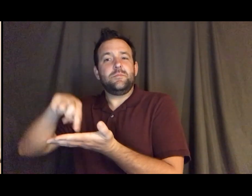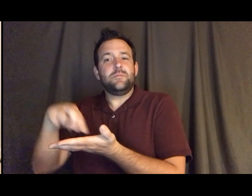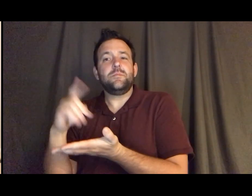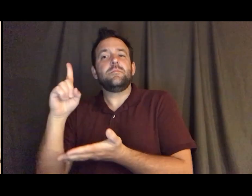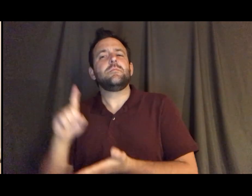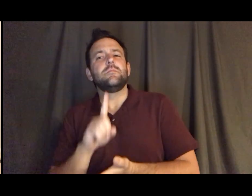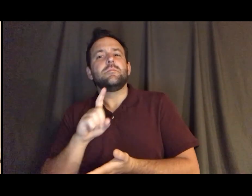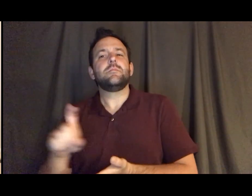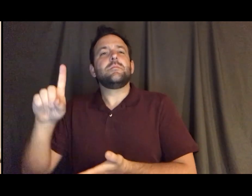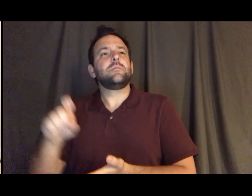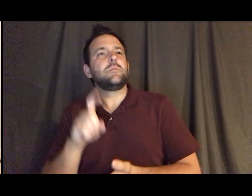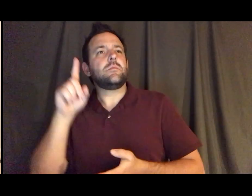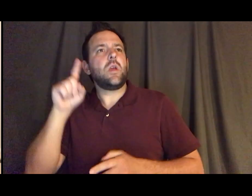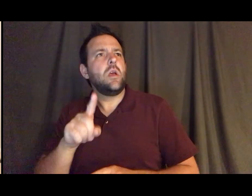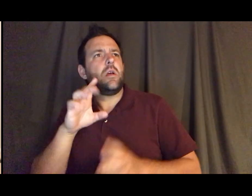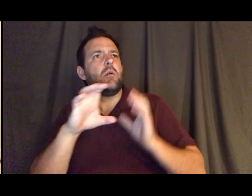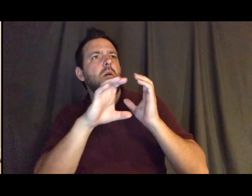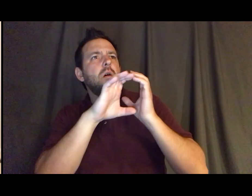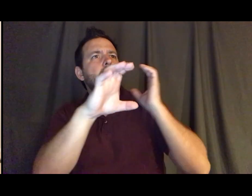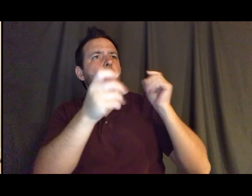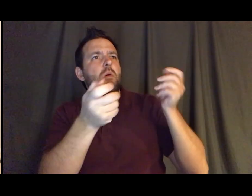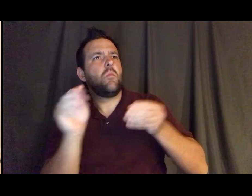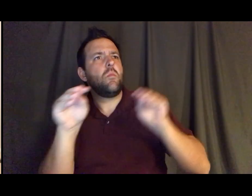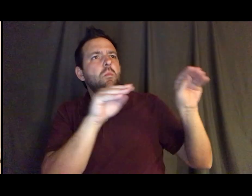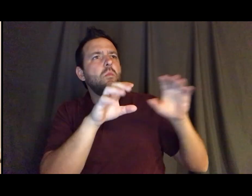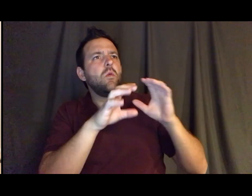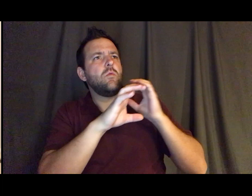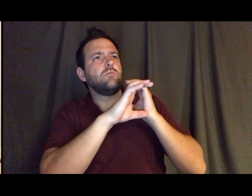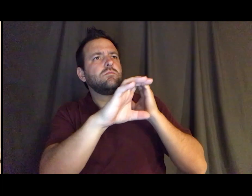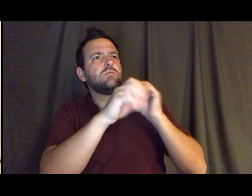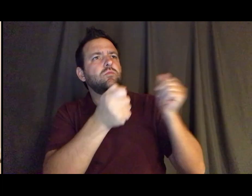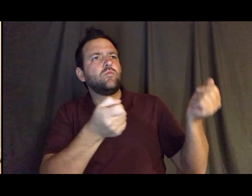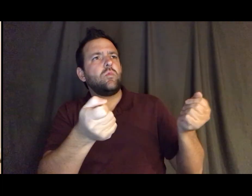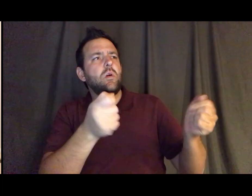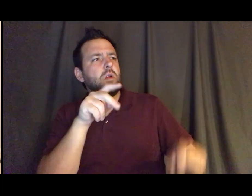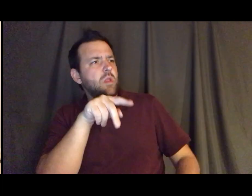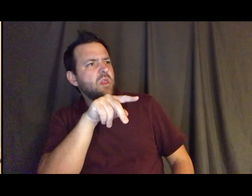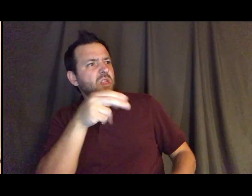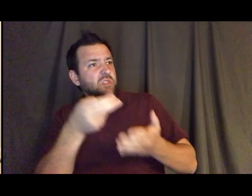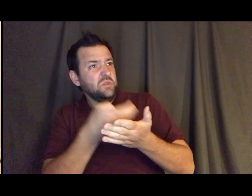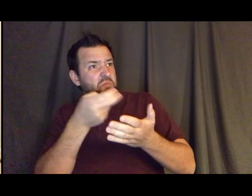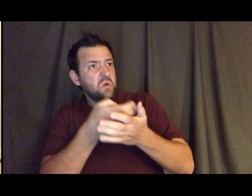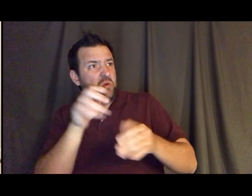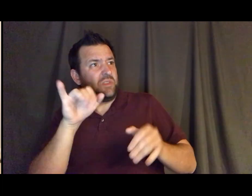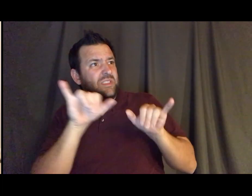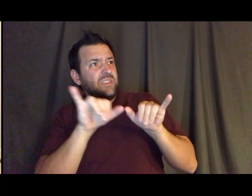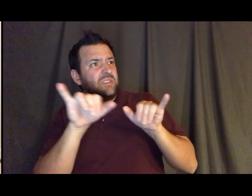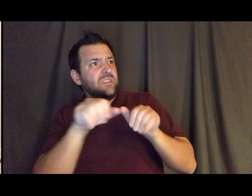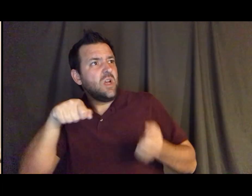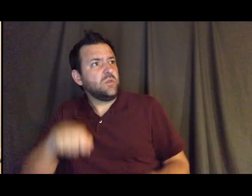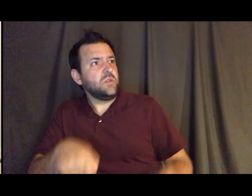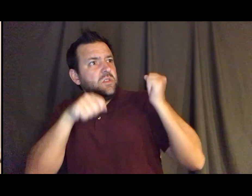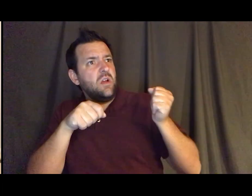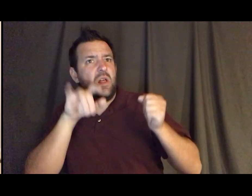only it was as big as a shovel. Another man came out carrying a fork, only it was as big as a